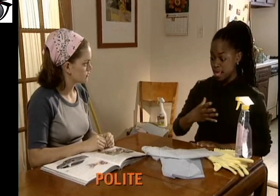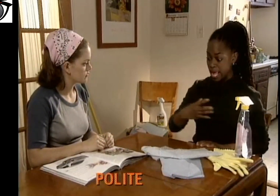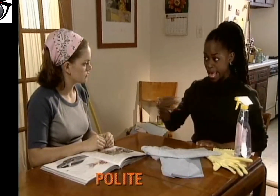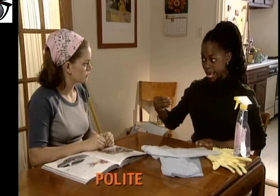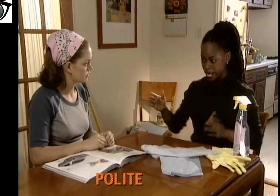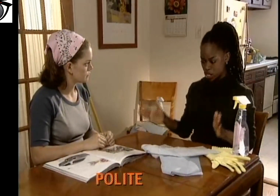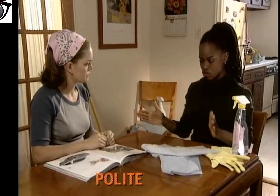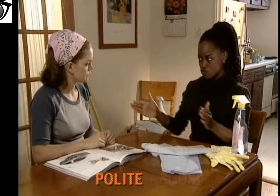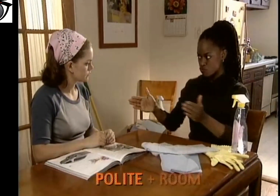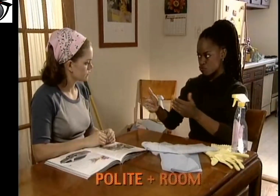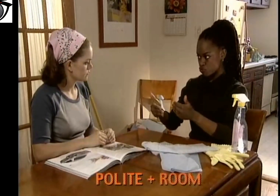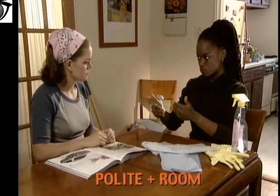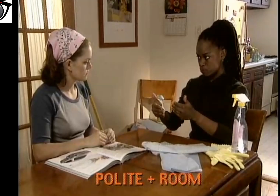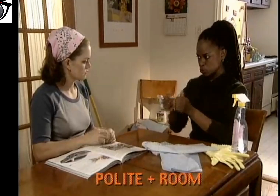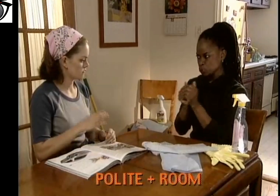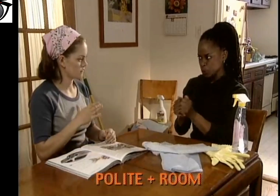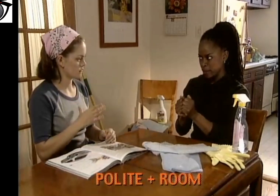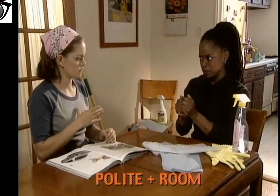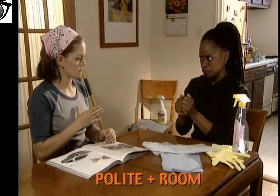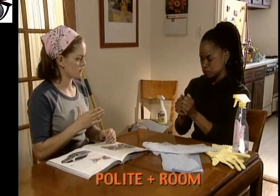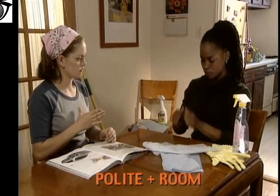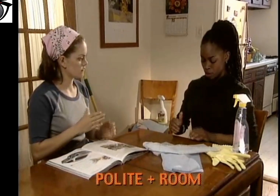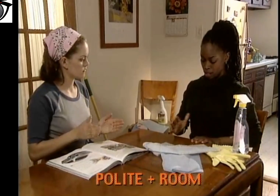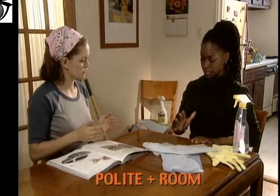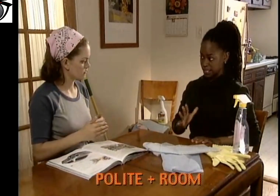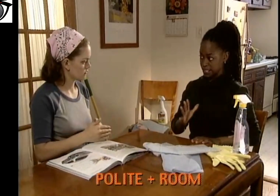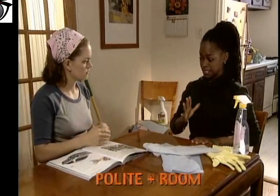It's polite plus room.